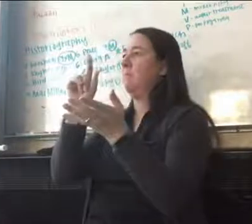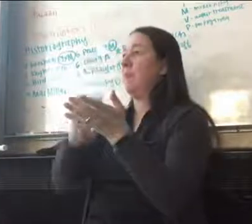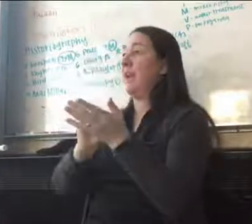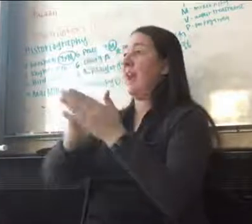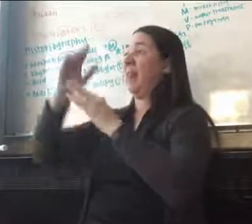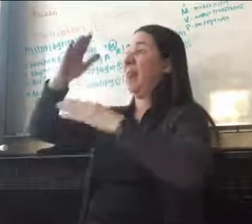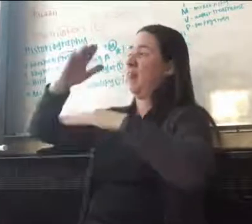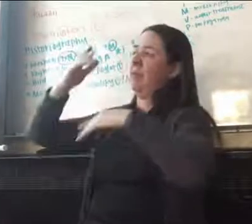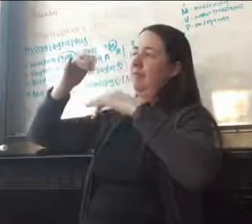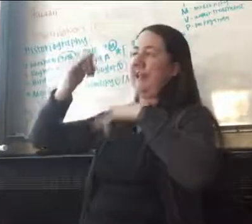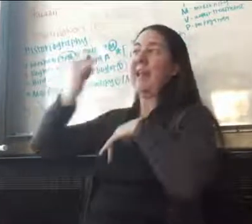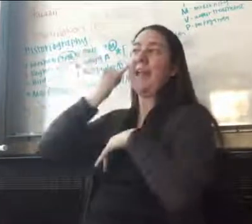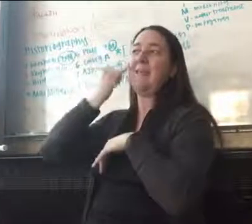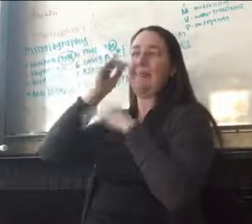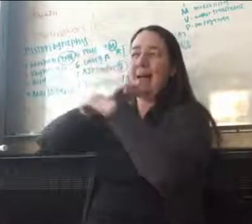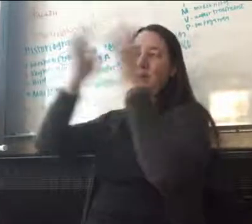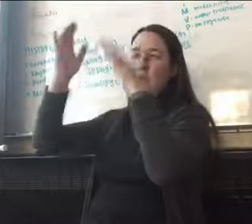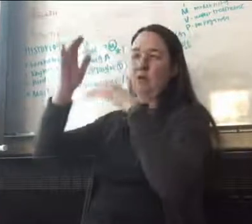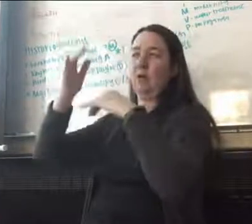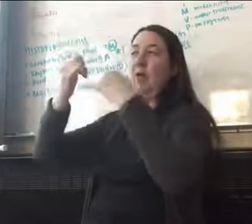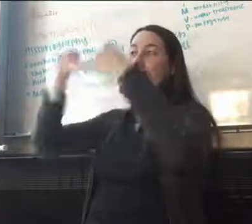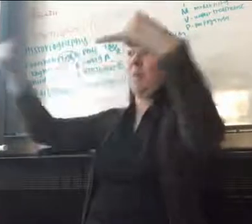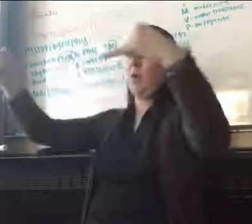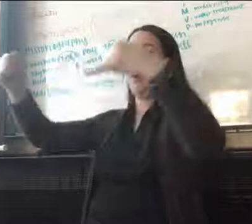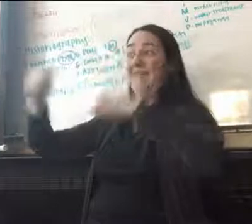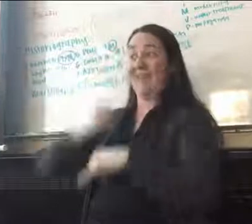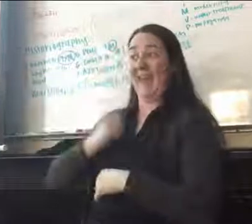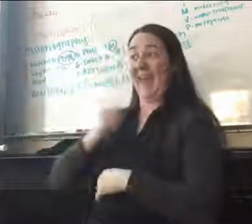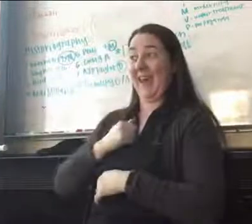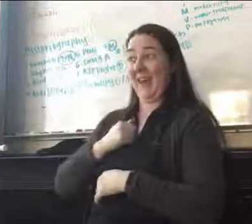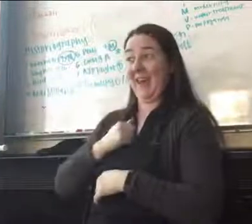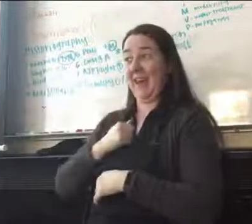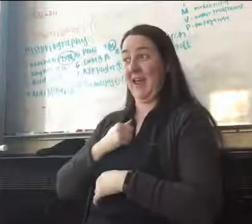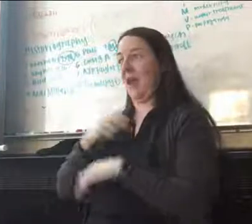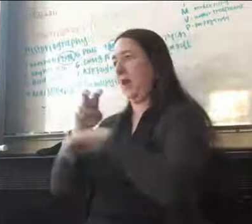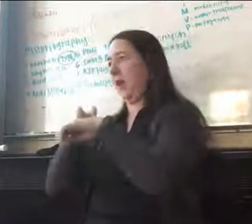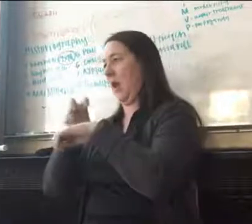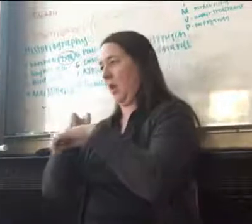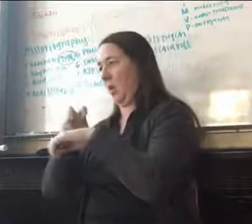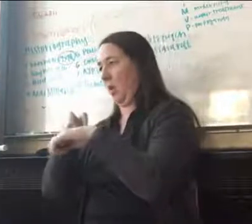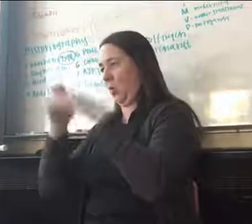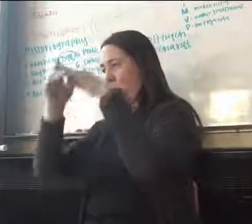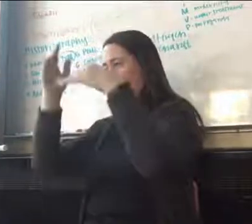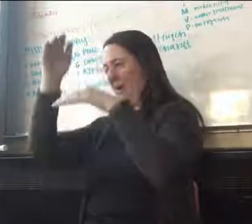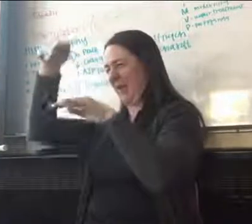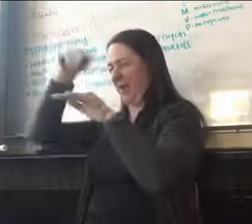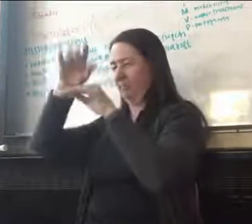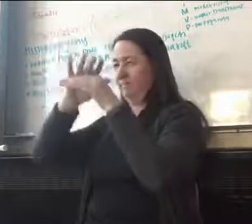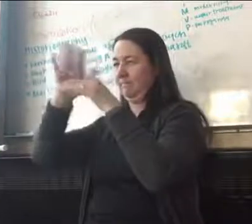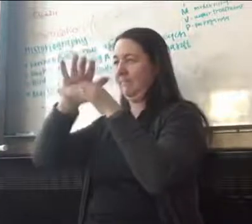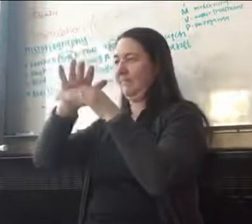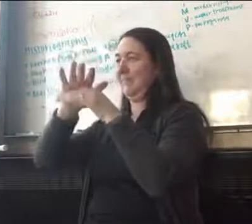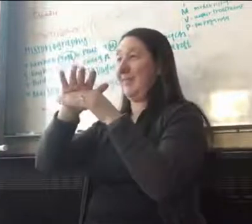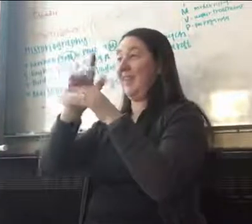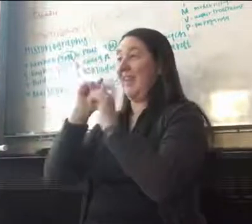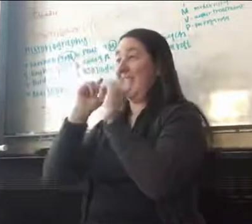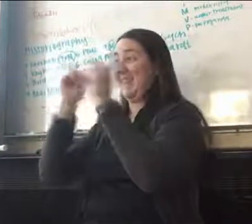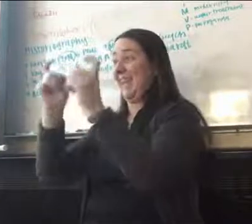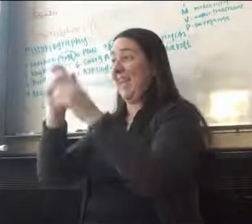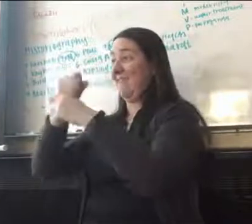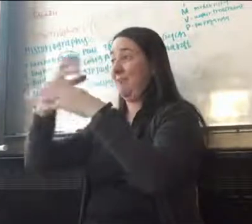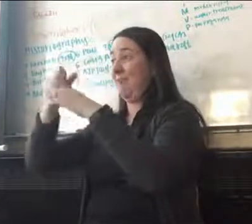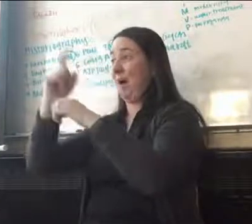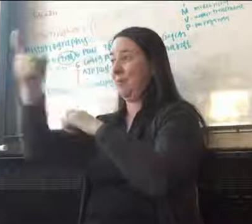and Idaho is 15 nuclear bombs that North Korea gave to Canada to bomb us. That's how severe this